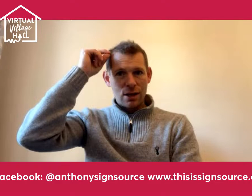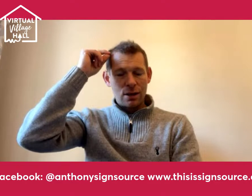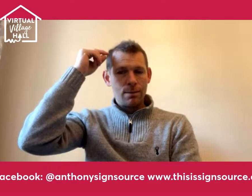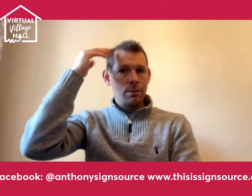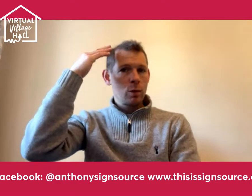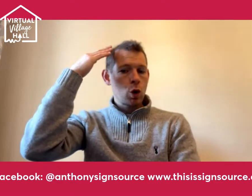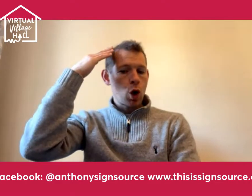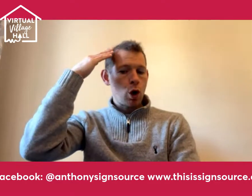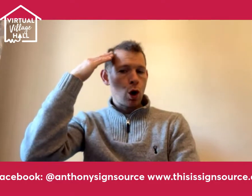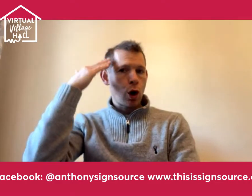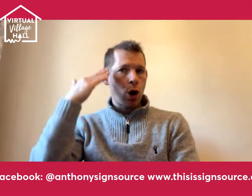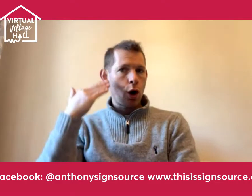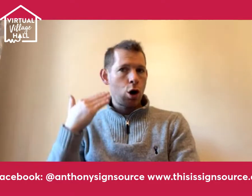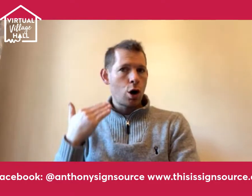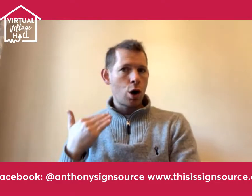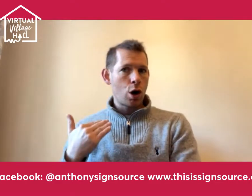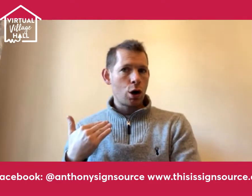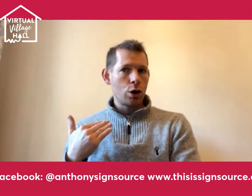So hair can be long,